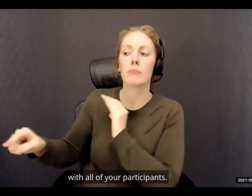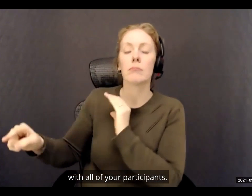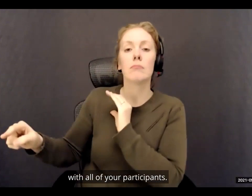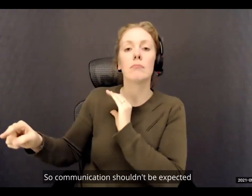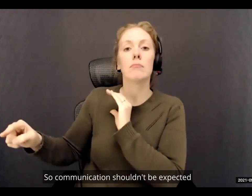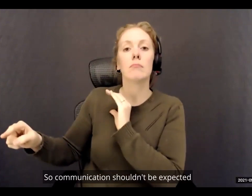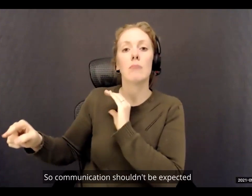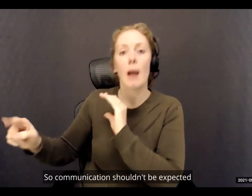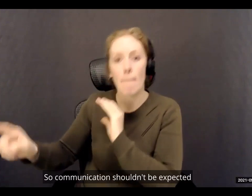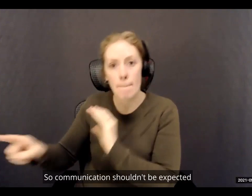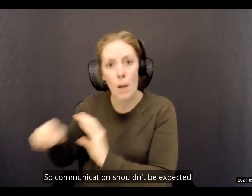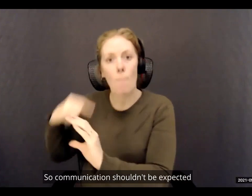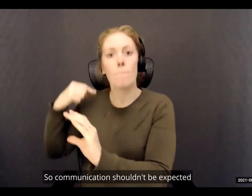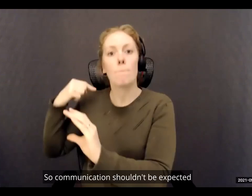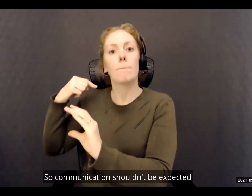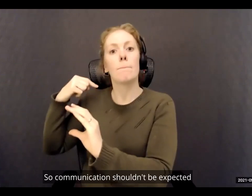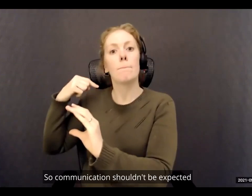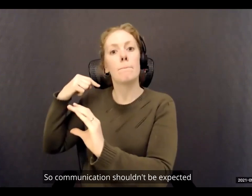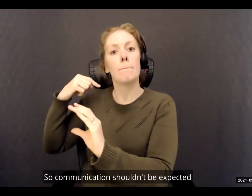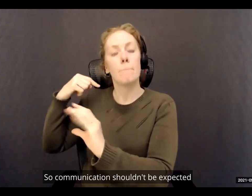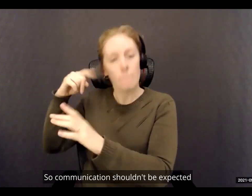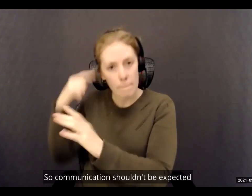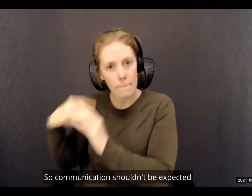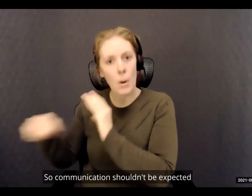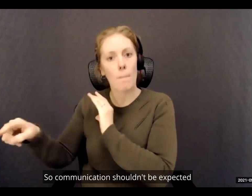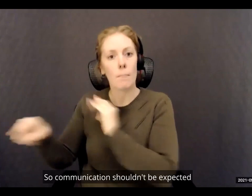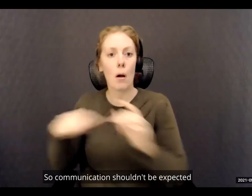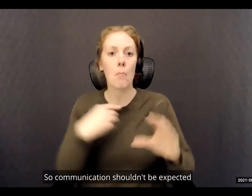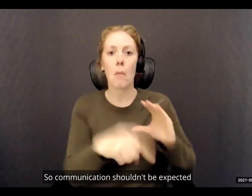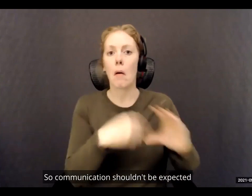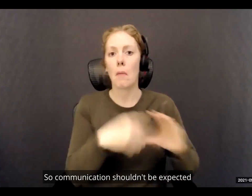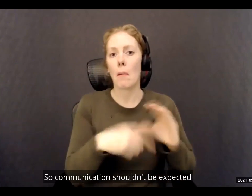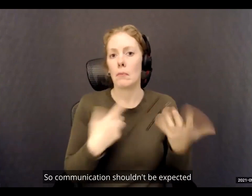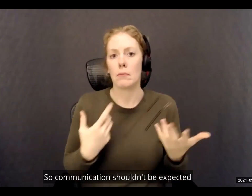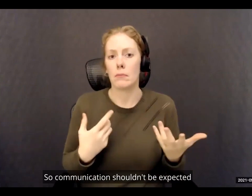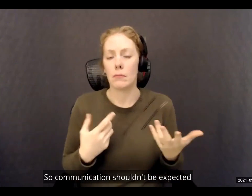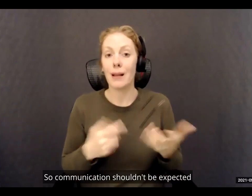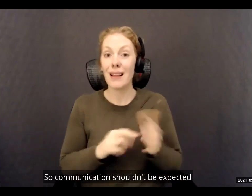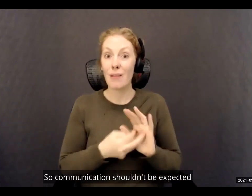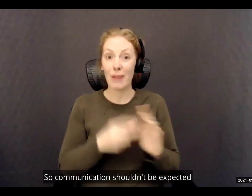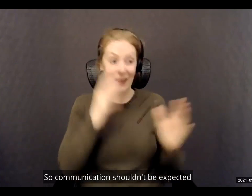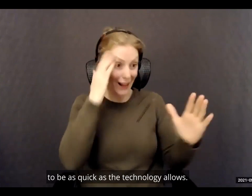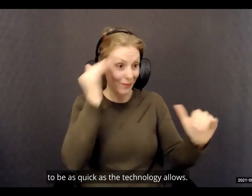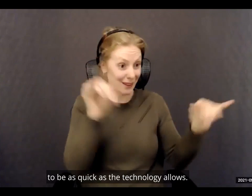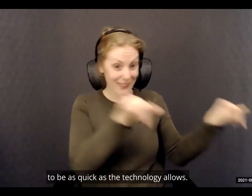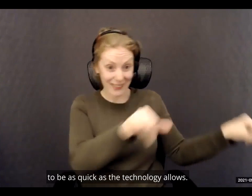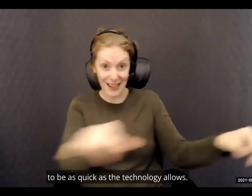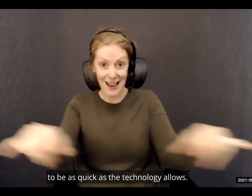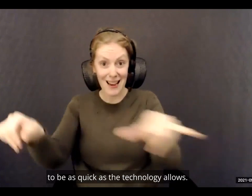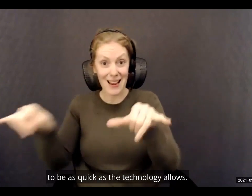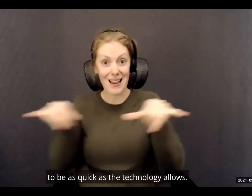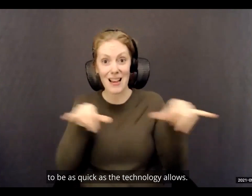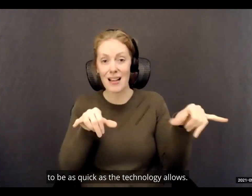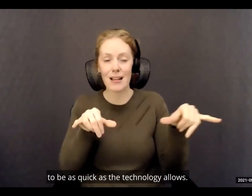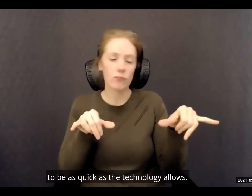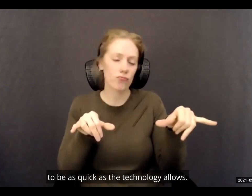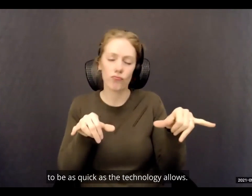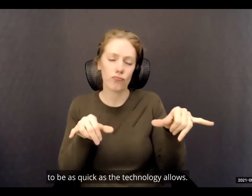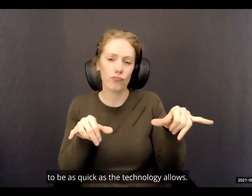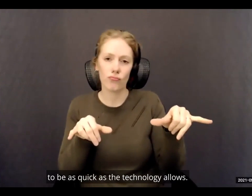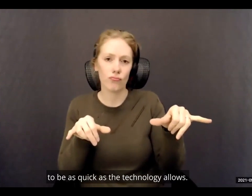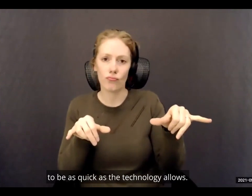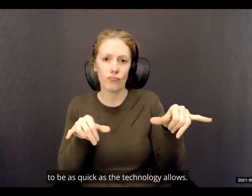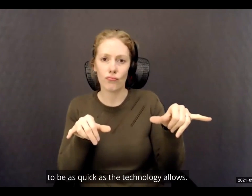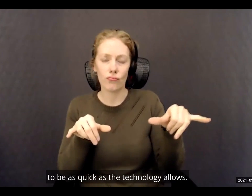participants. So communication shouldn't be expected to be as